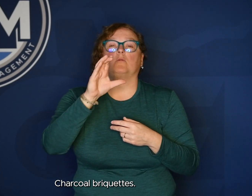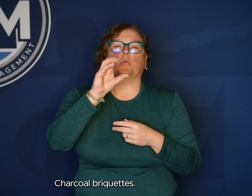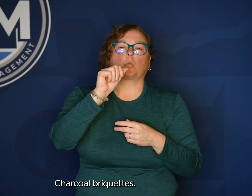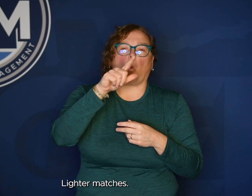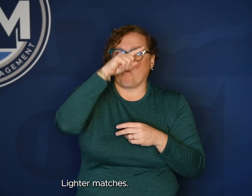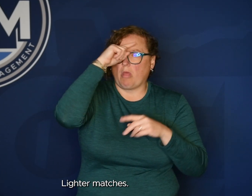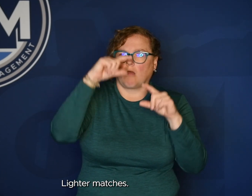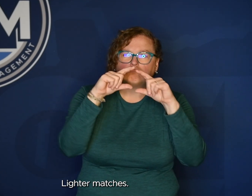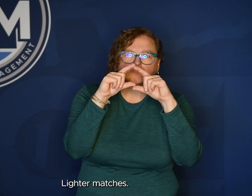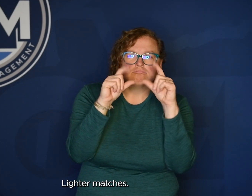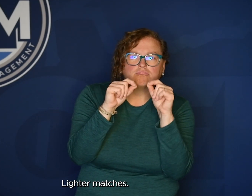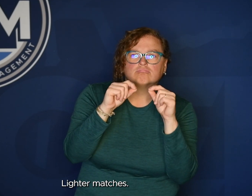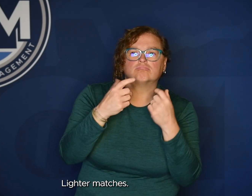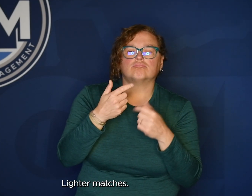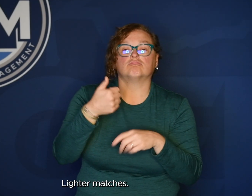briquettes, lighter, matches.